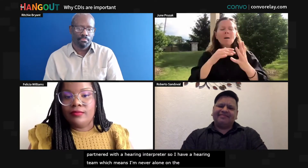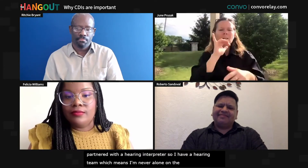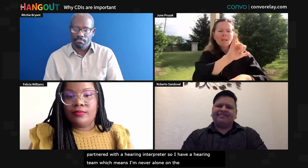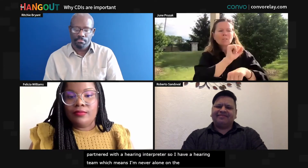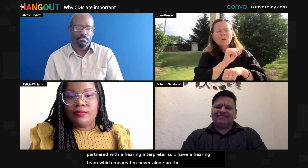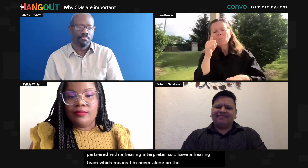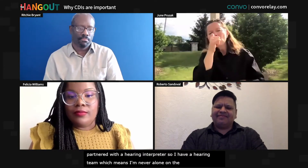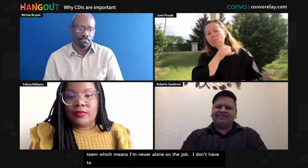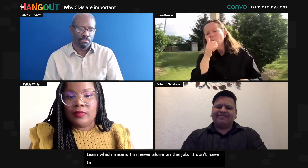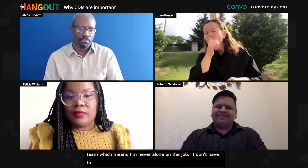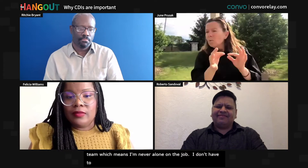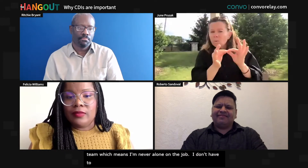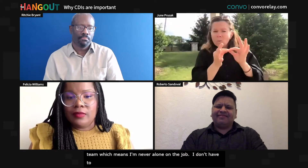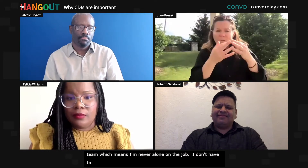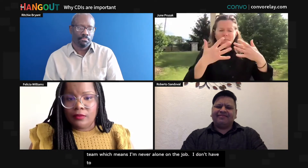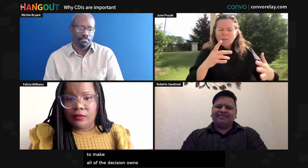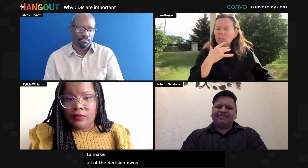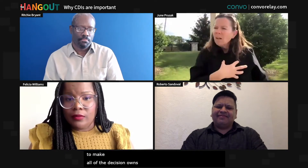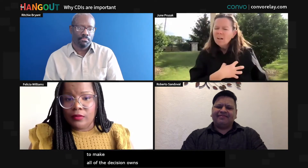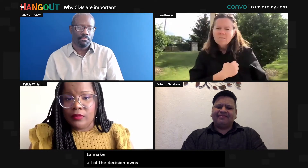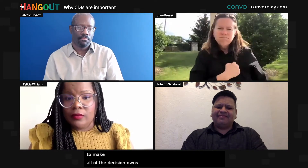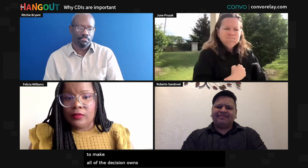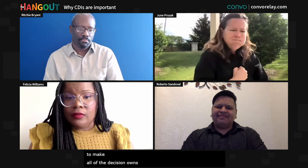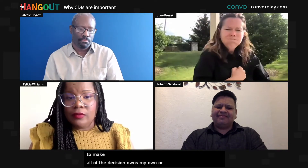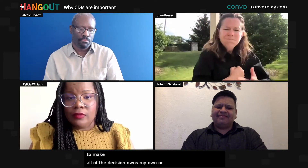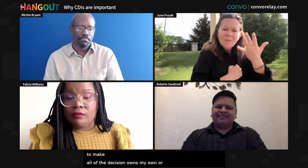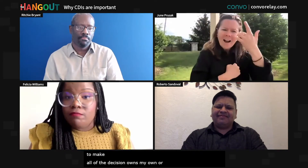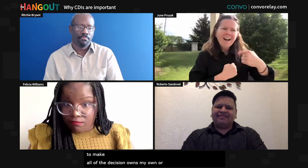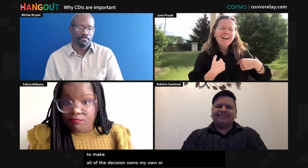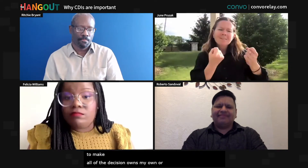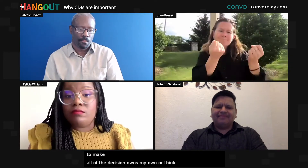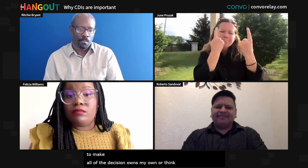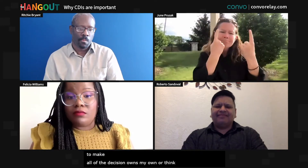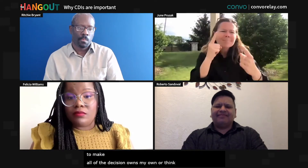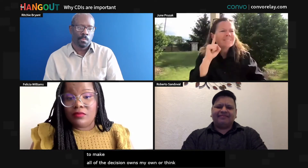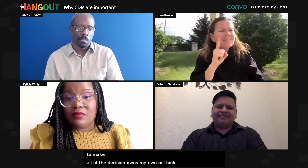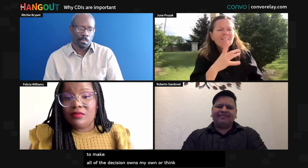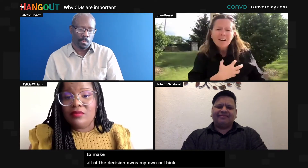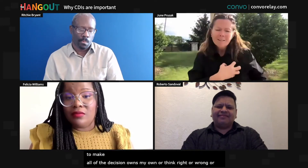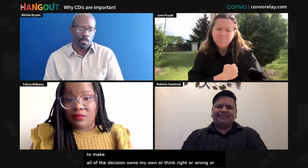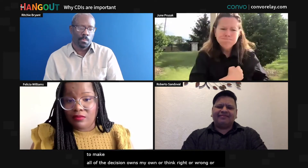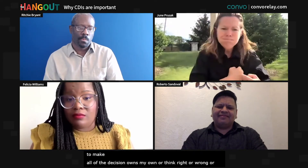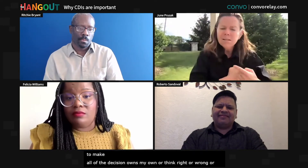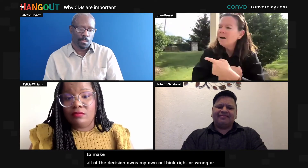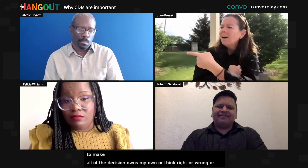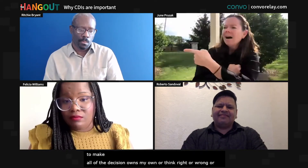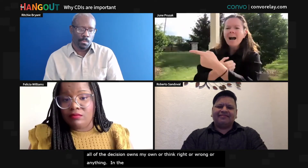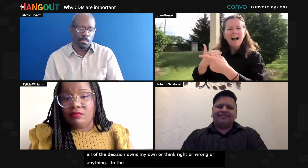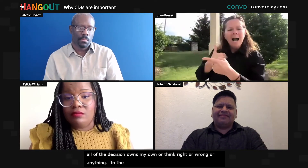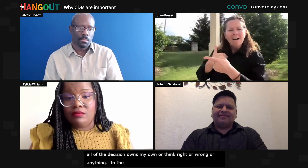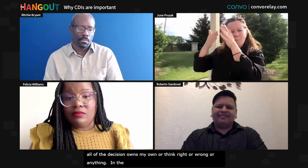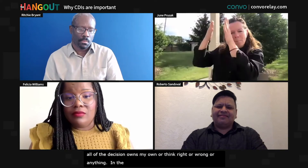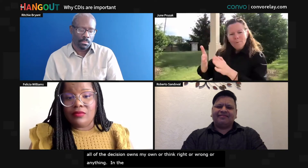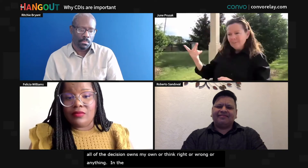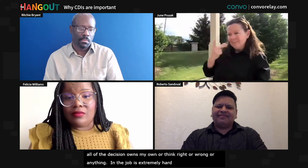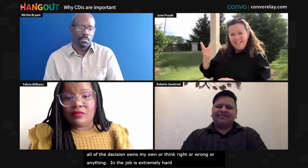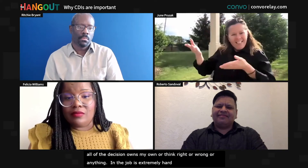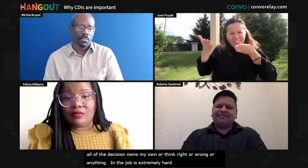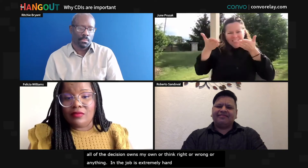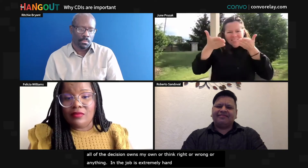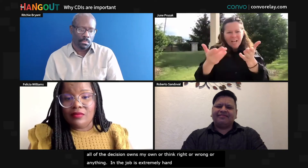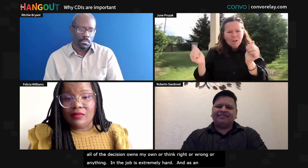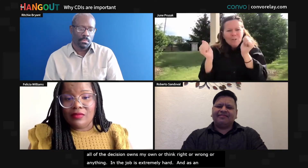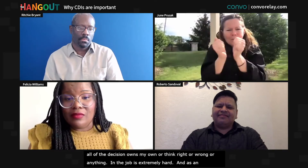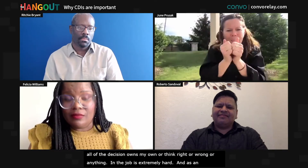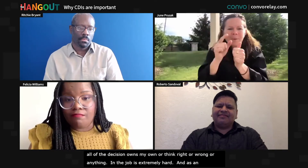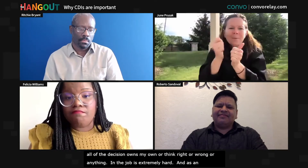think if I'm right or wrong or anything. Sometimes with that job, it's extremely hard. As an interpreter, it may be, it may be really hard for me because I really understand what